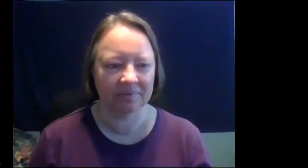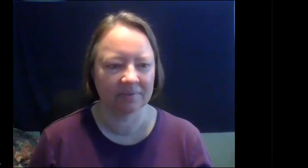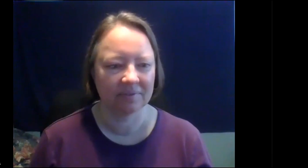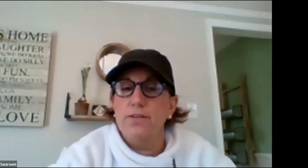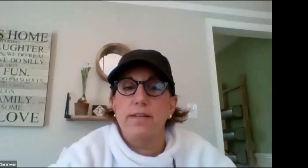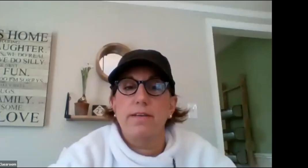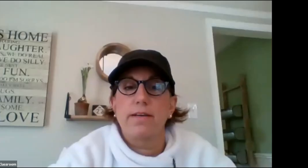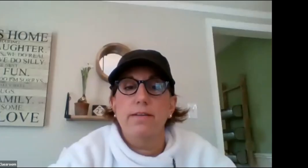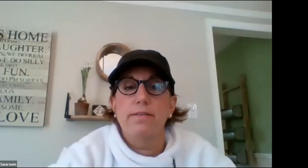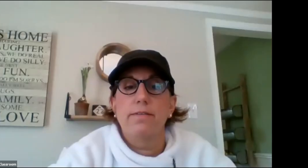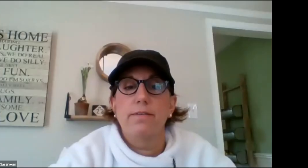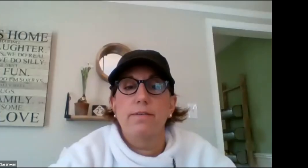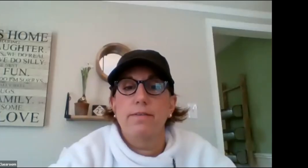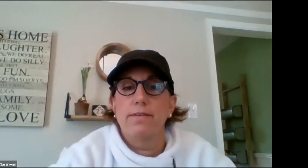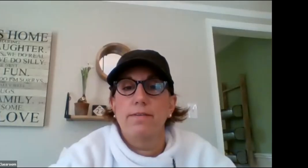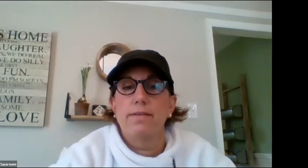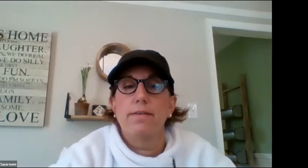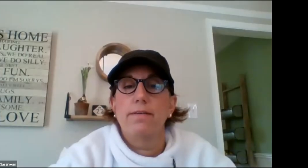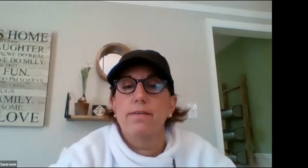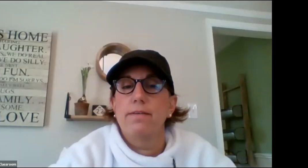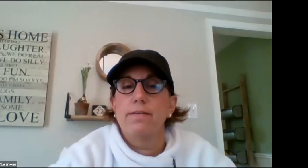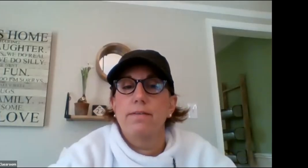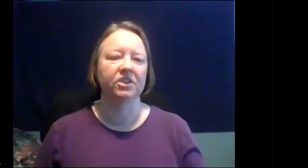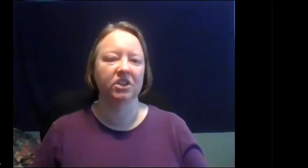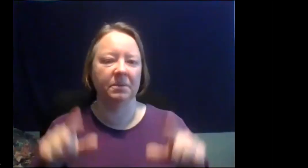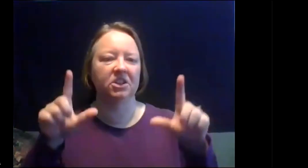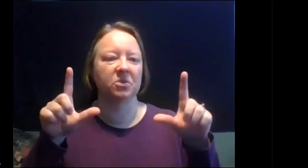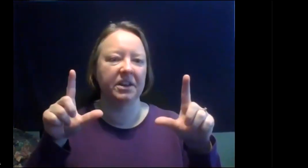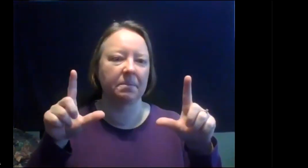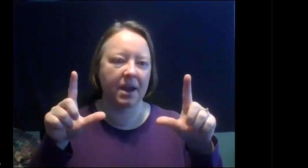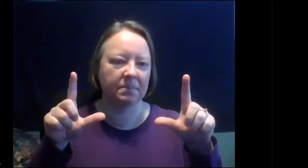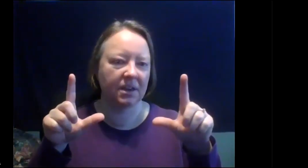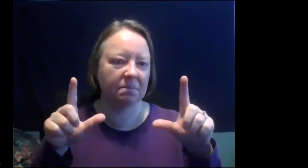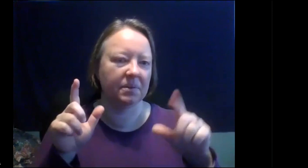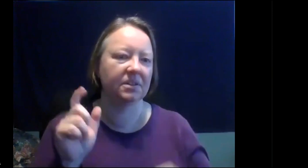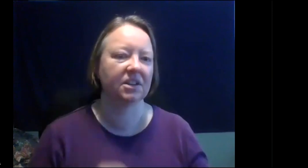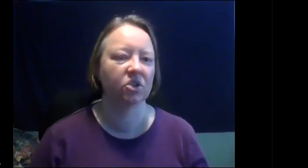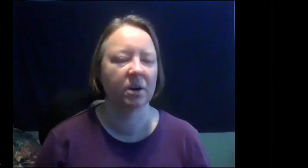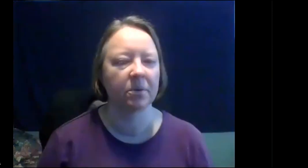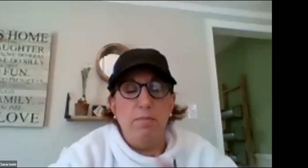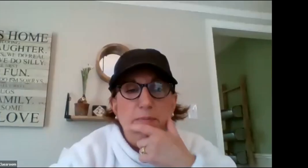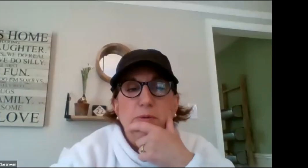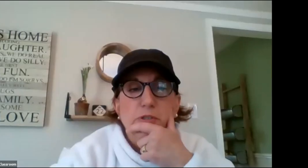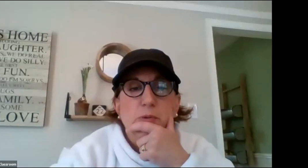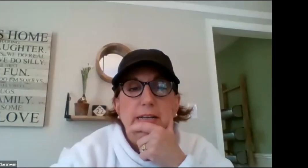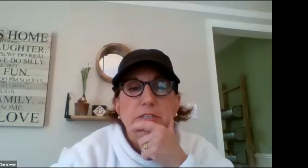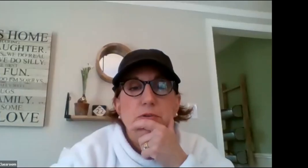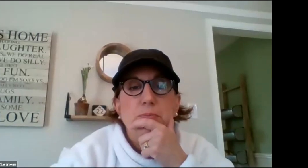try to do that a second. All right. So there will eventually be a screen that pops up. How many people do you want in each room,